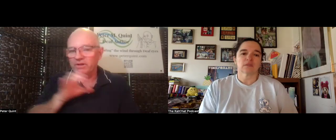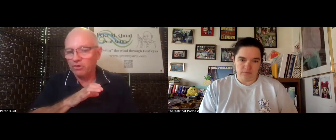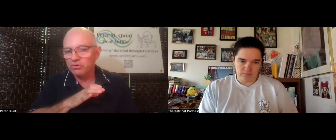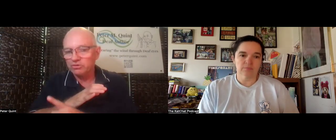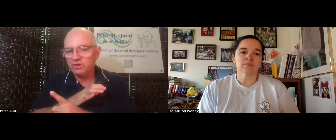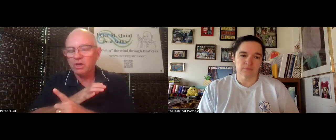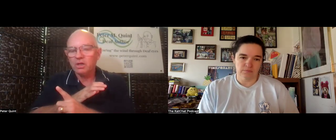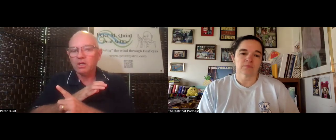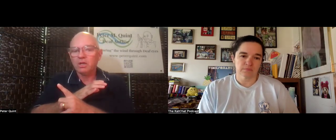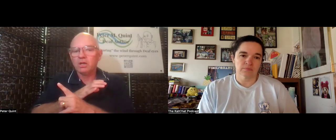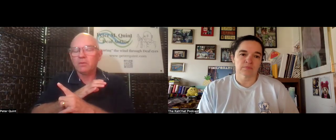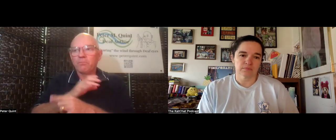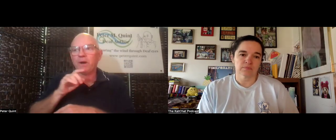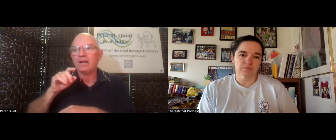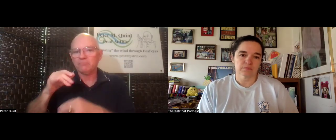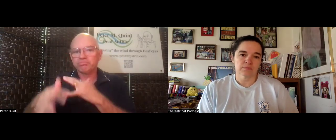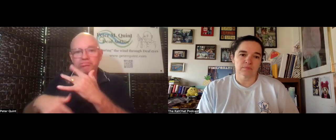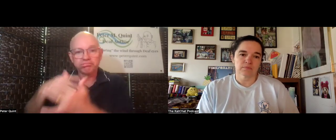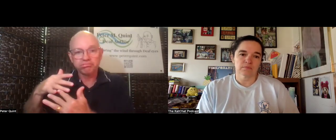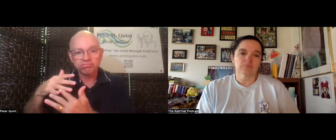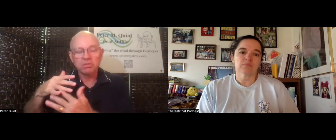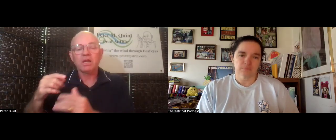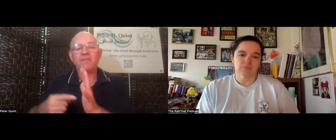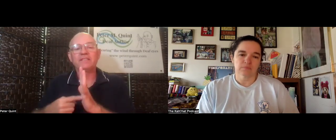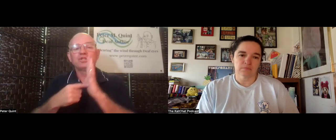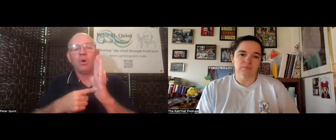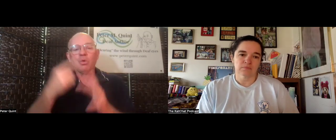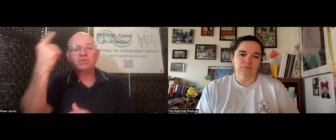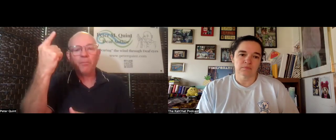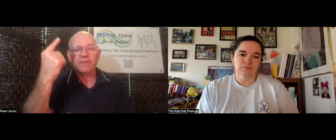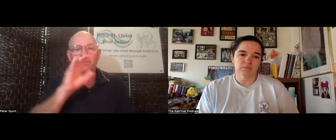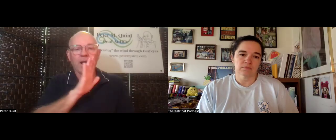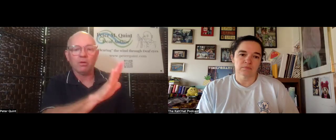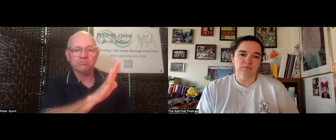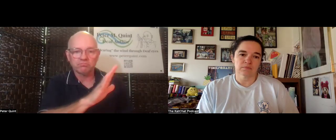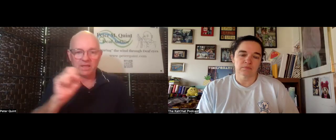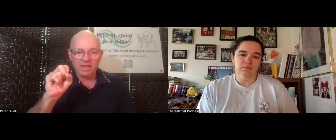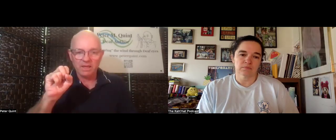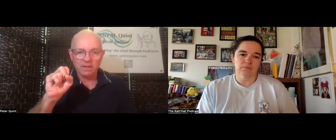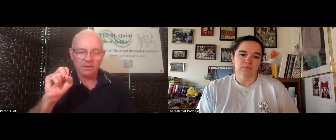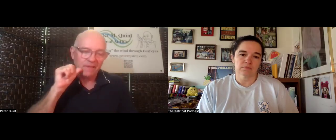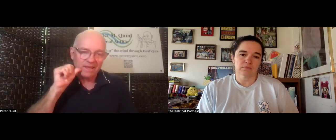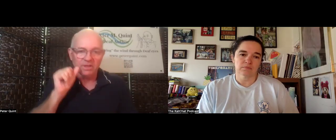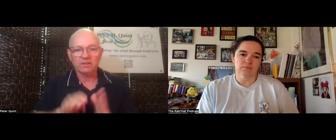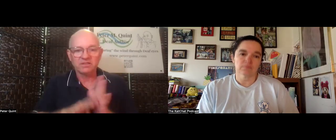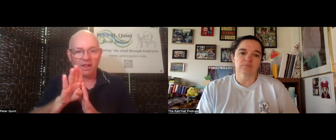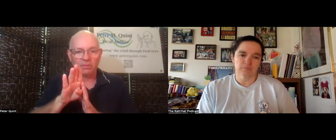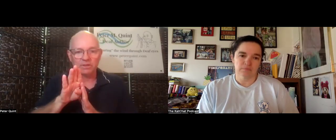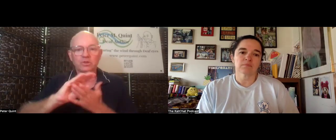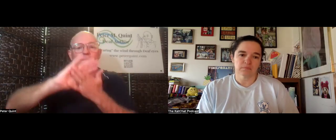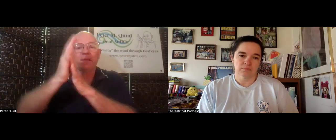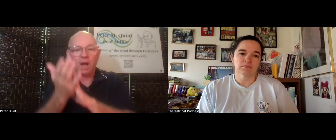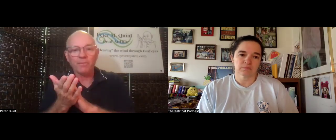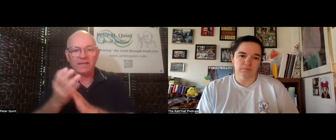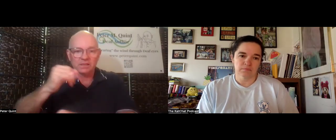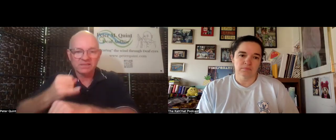minor characters, but and they show something about Amy's